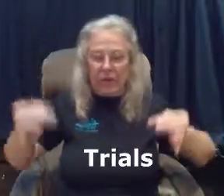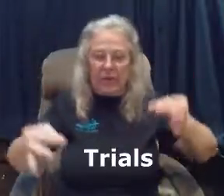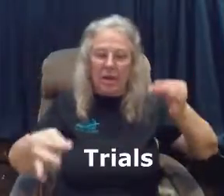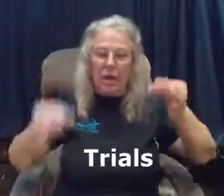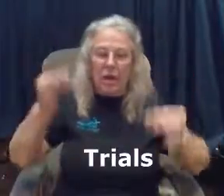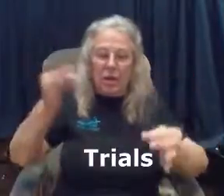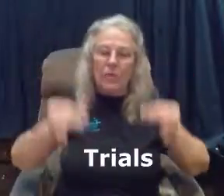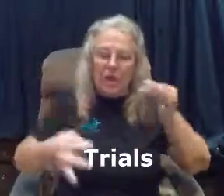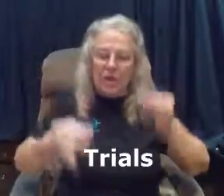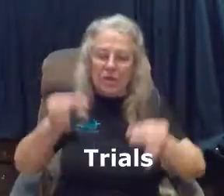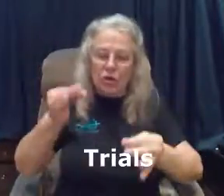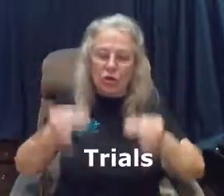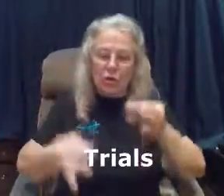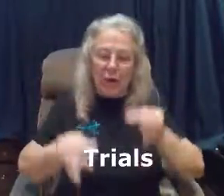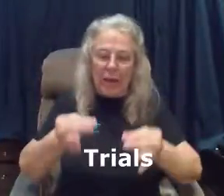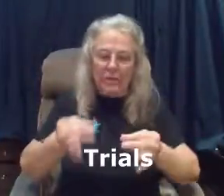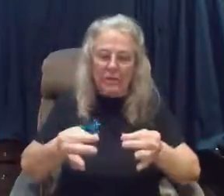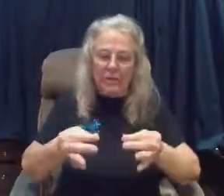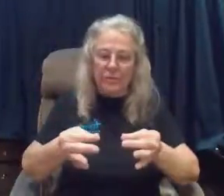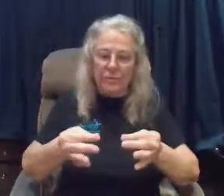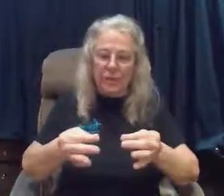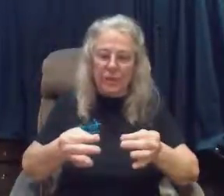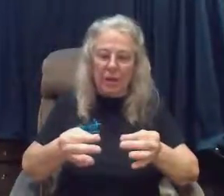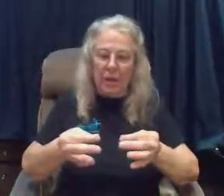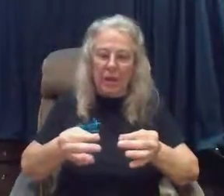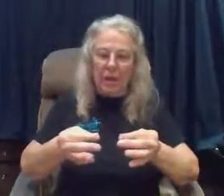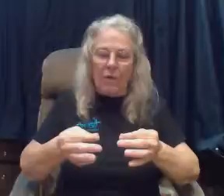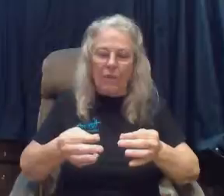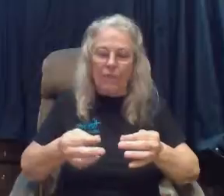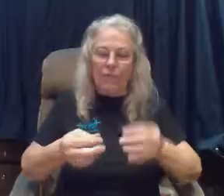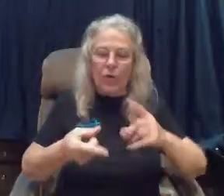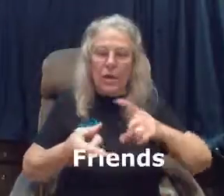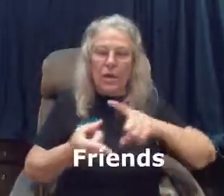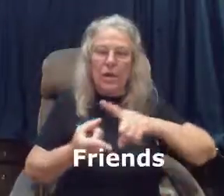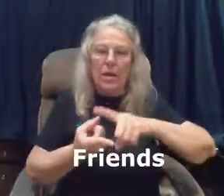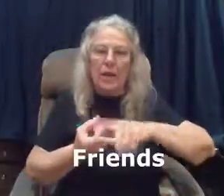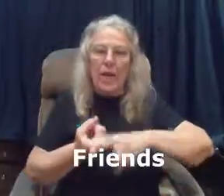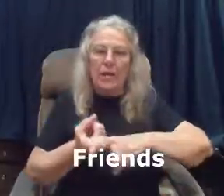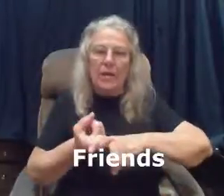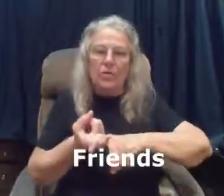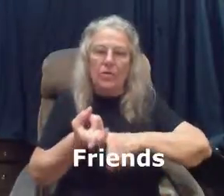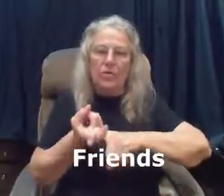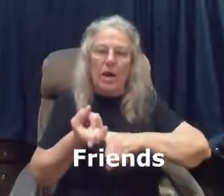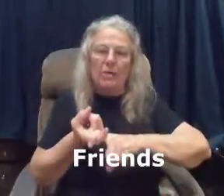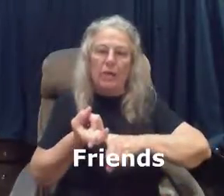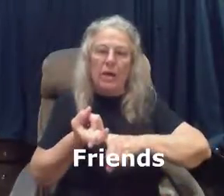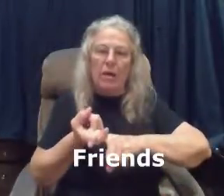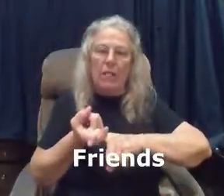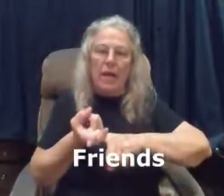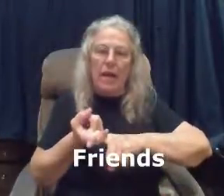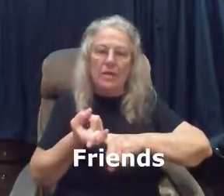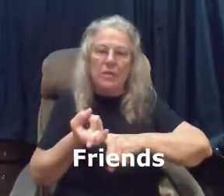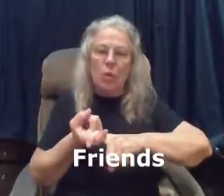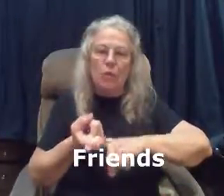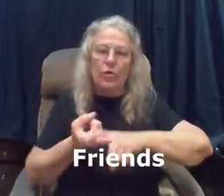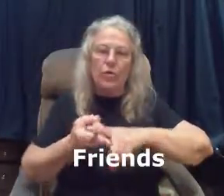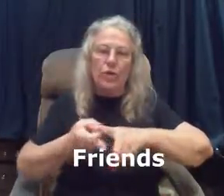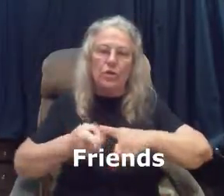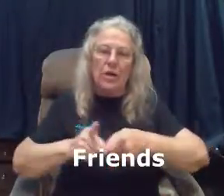hand. That is your trials. Friend, and that's the grasping of the hands one direction and